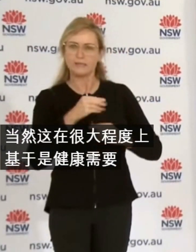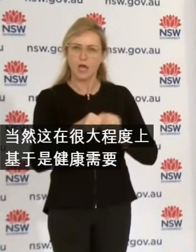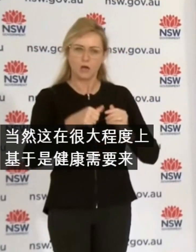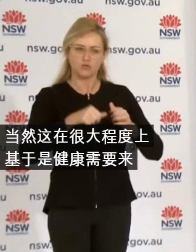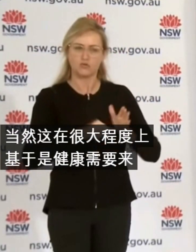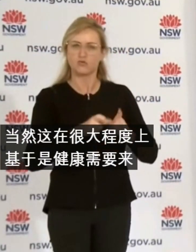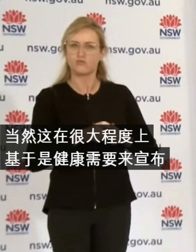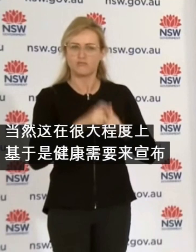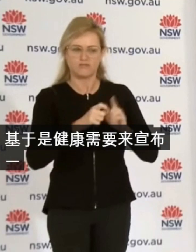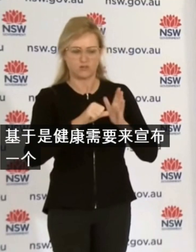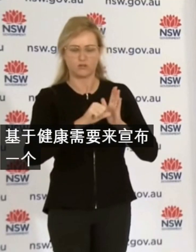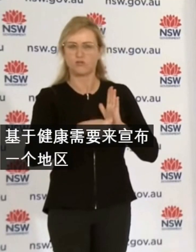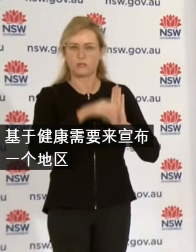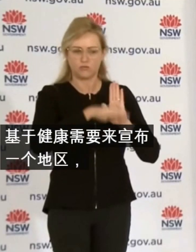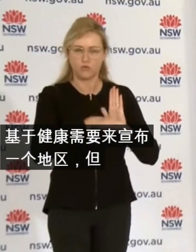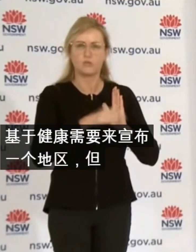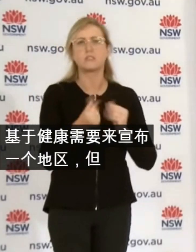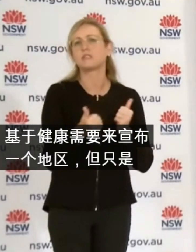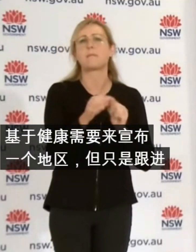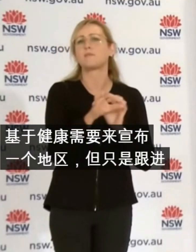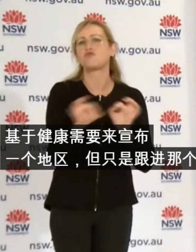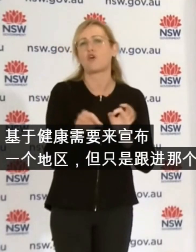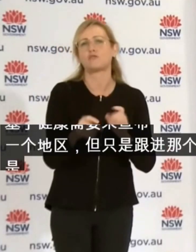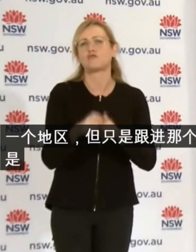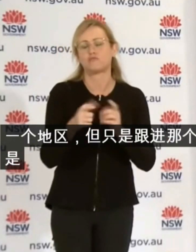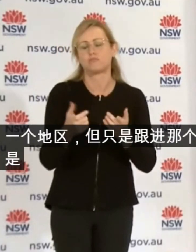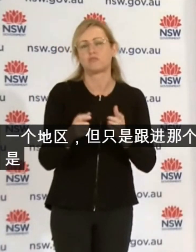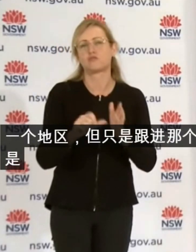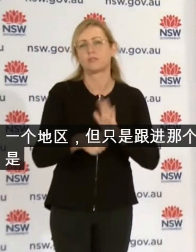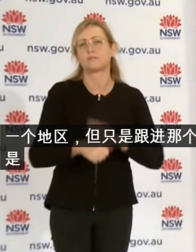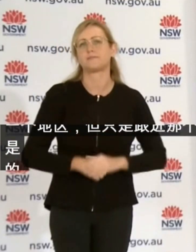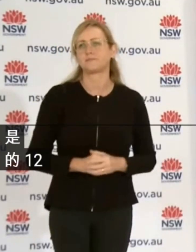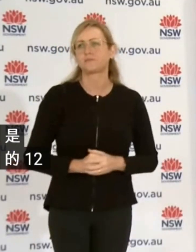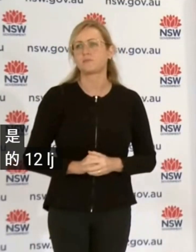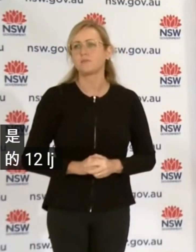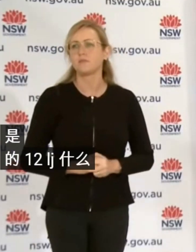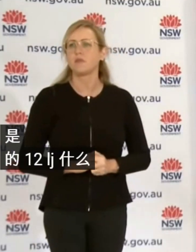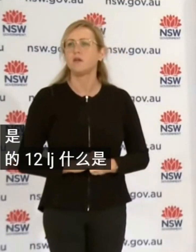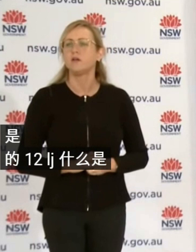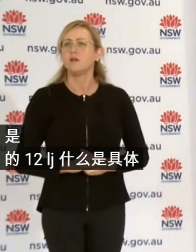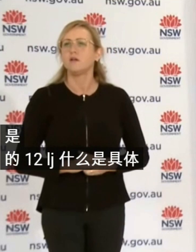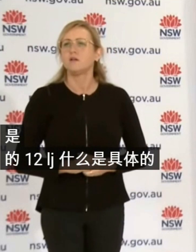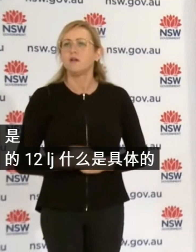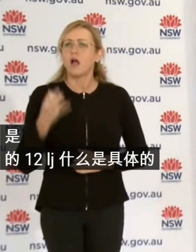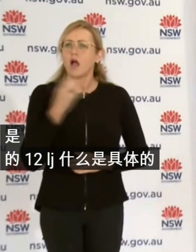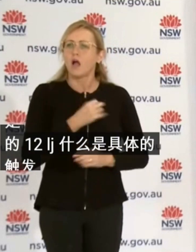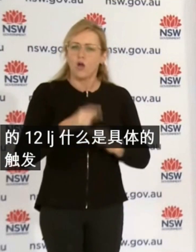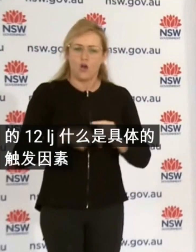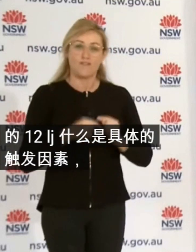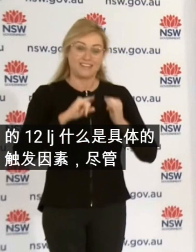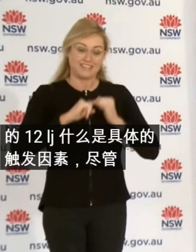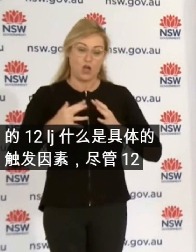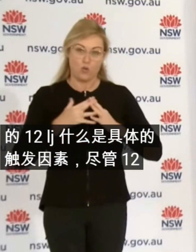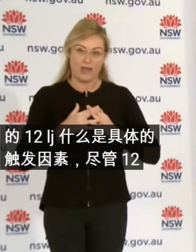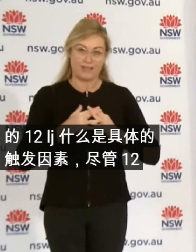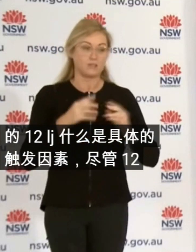need to declare a place of area. But just a follow-up to that. Yeah. You go. With the 12 LGA, what are the specific triggers, though?